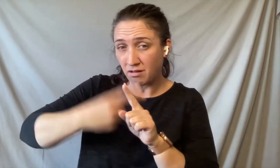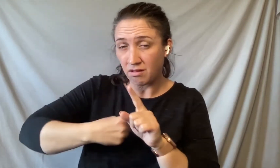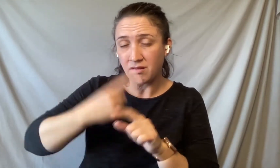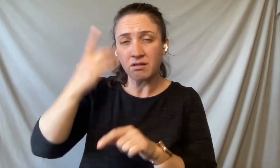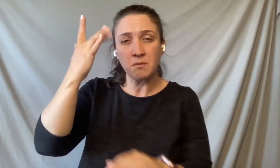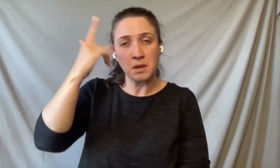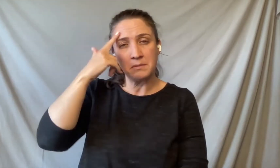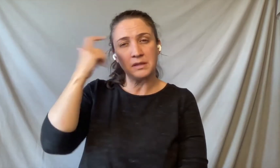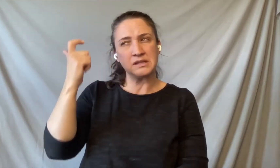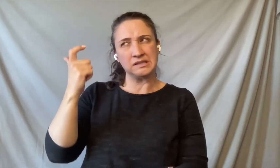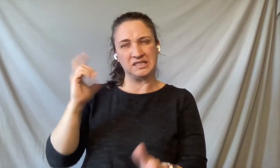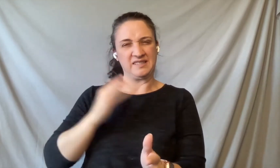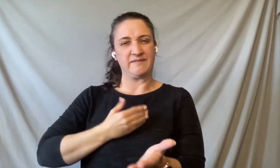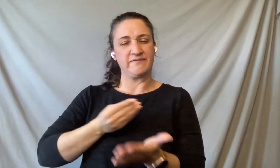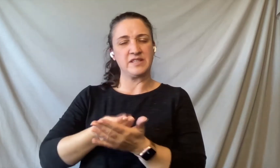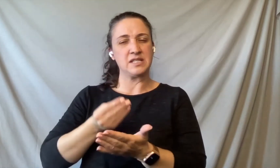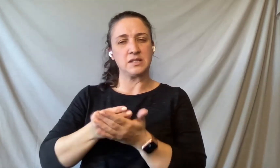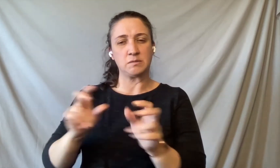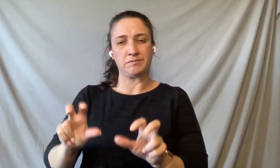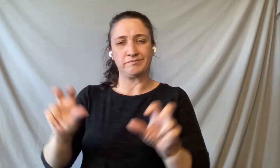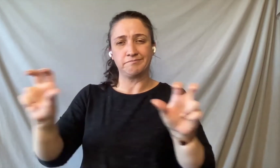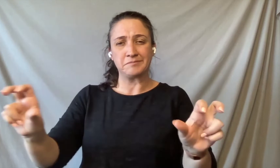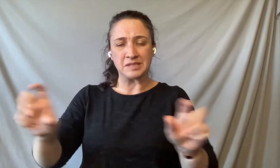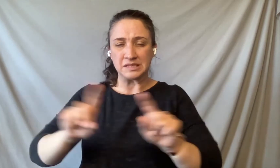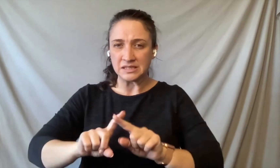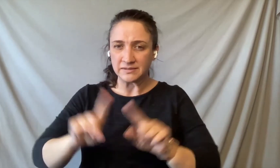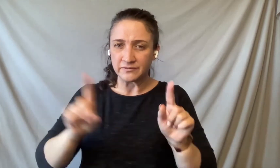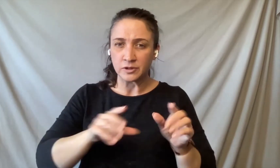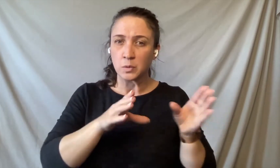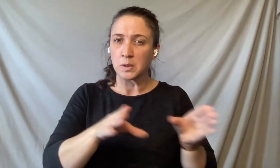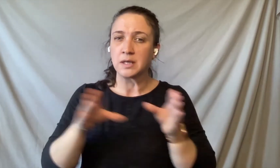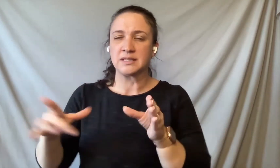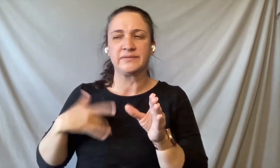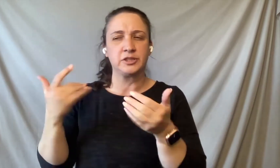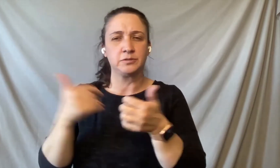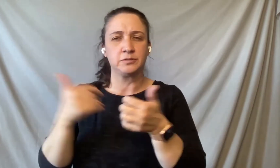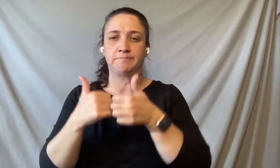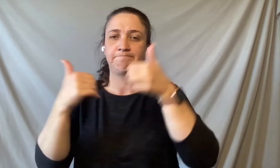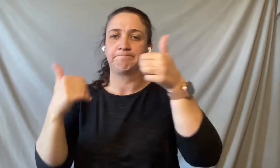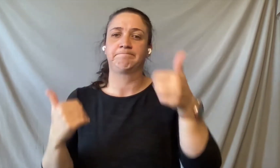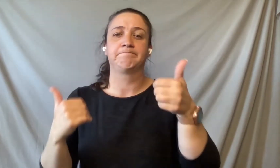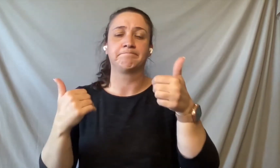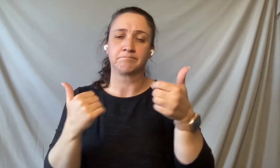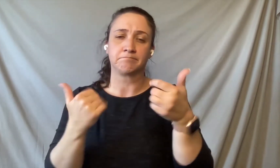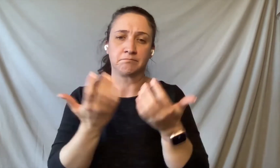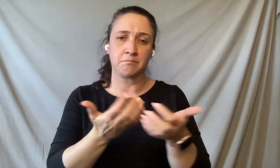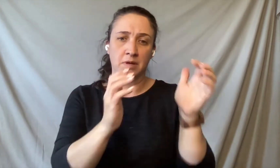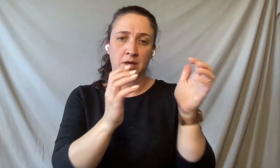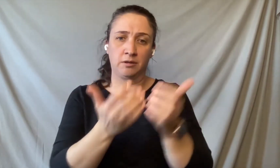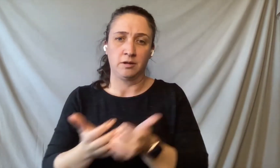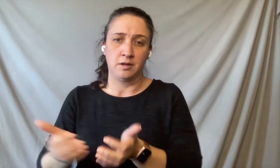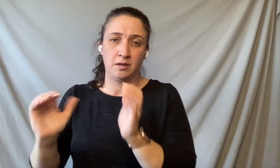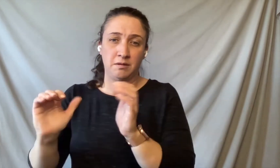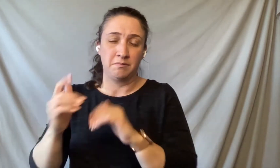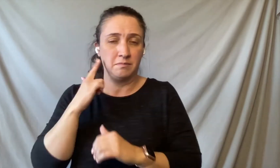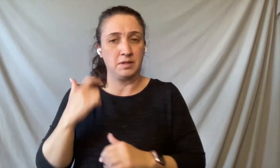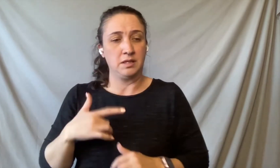different challenges. I would say they should not be in the same bucket because I think